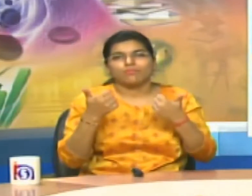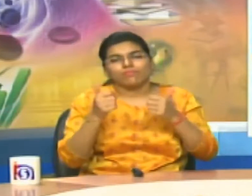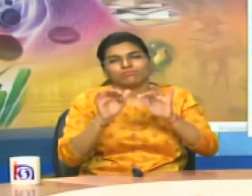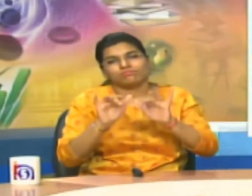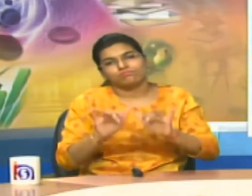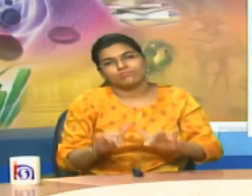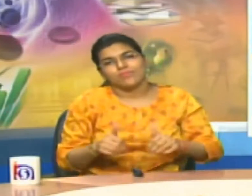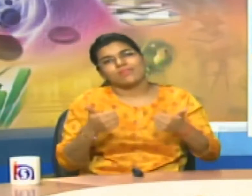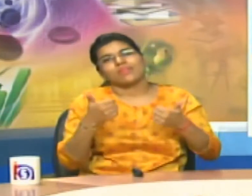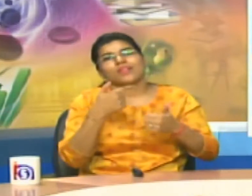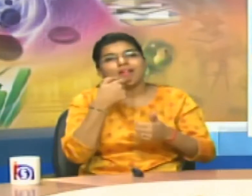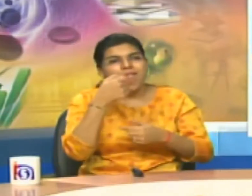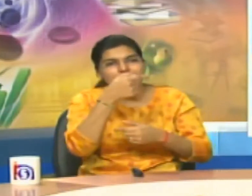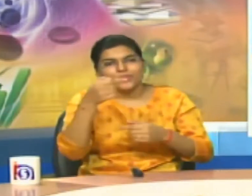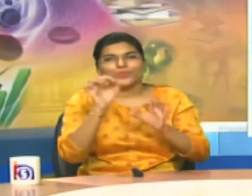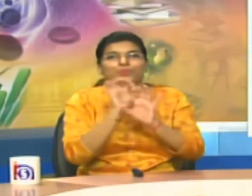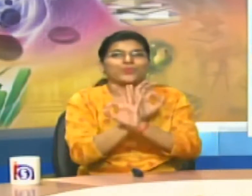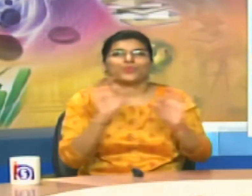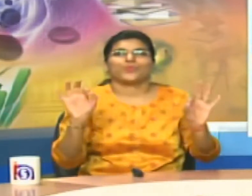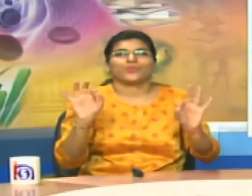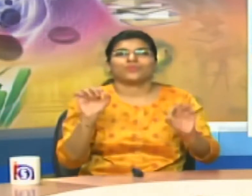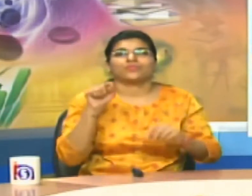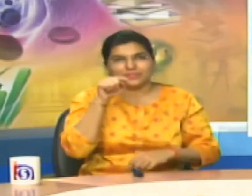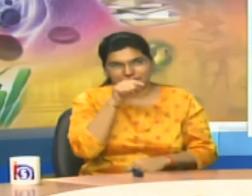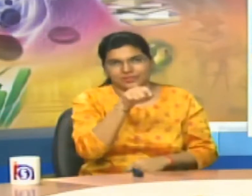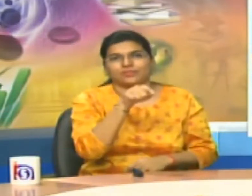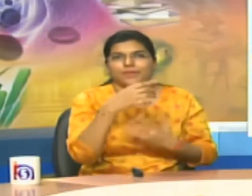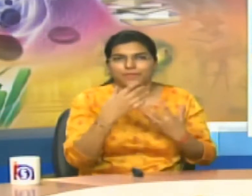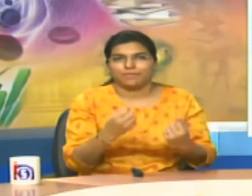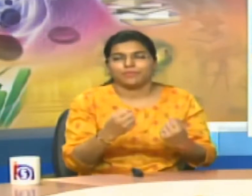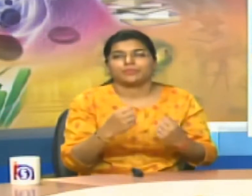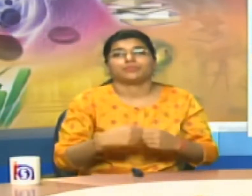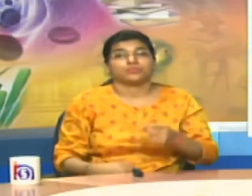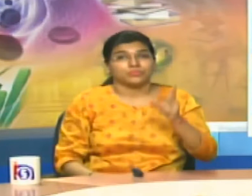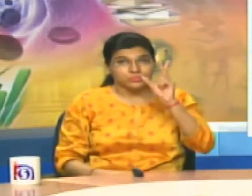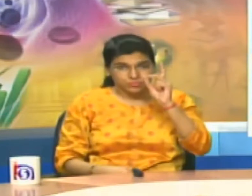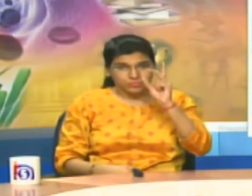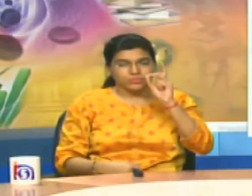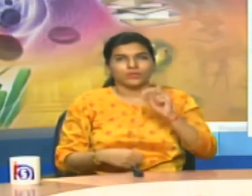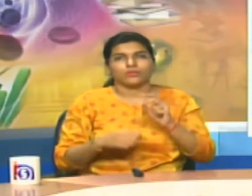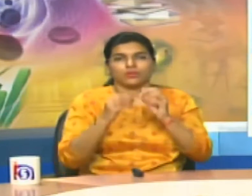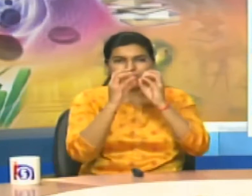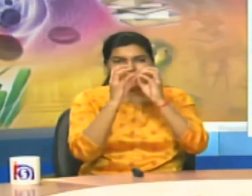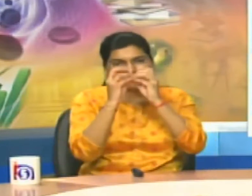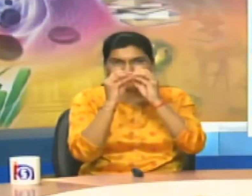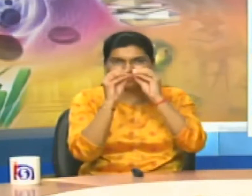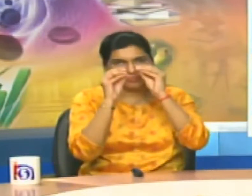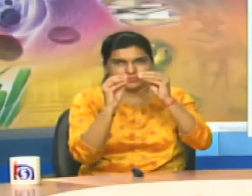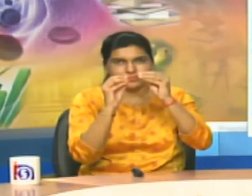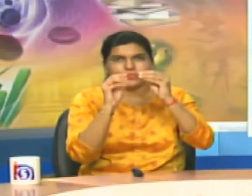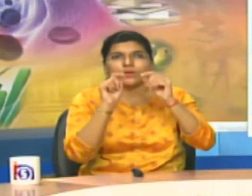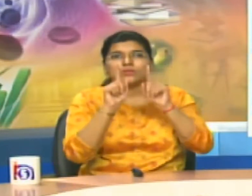underline, and if there is no mistake then it will be without any underline.